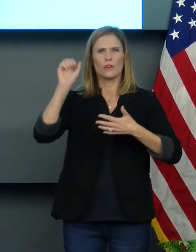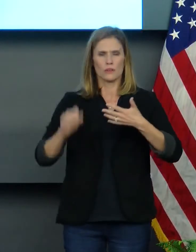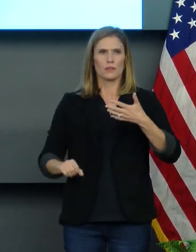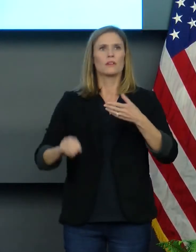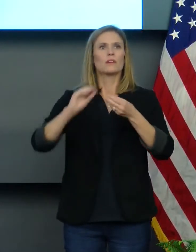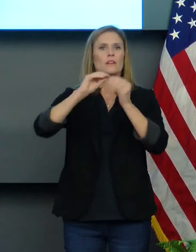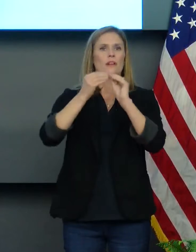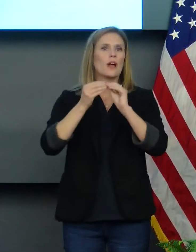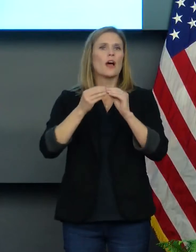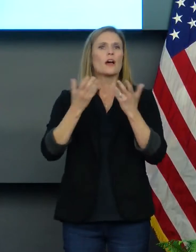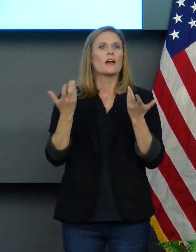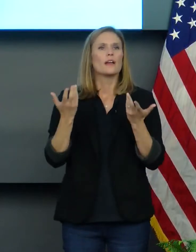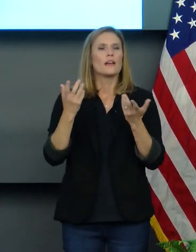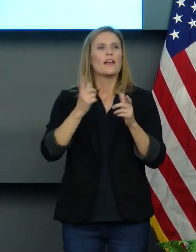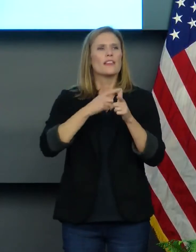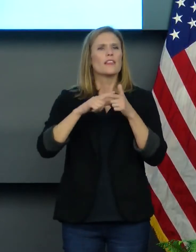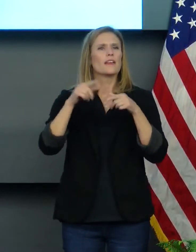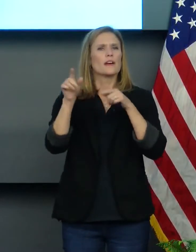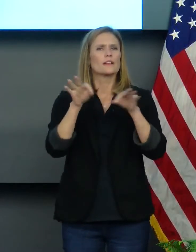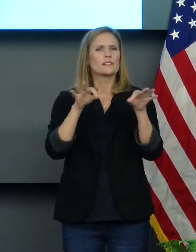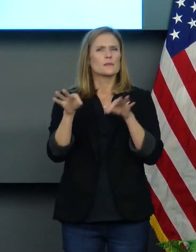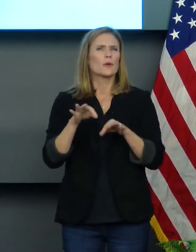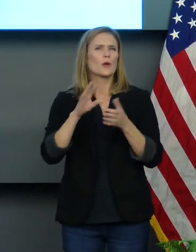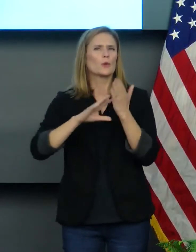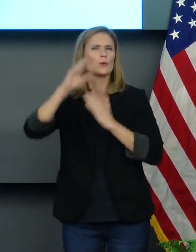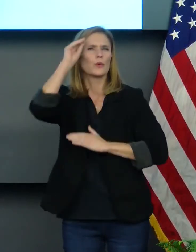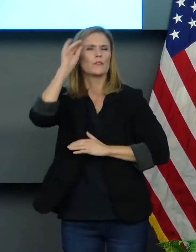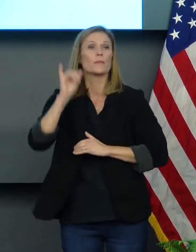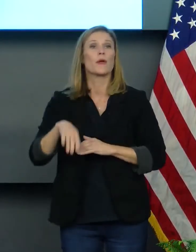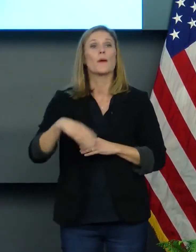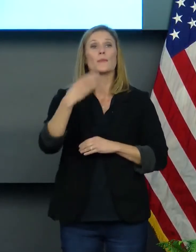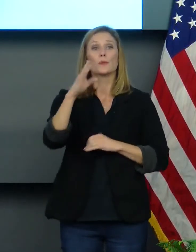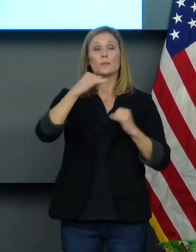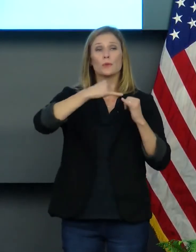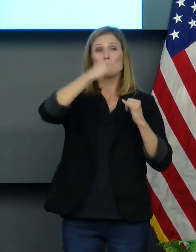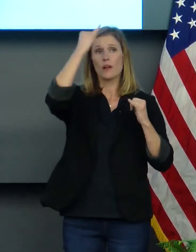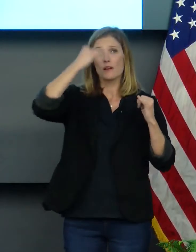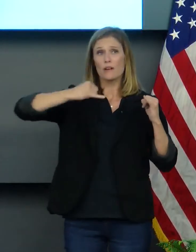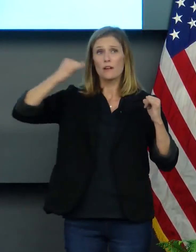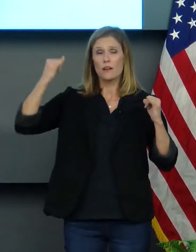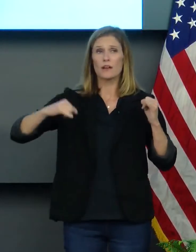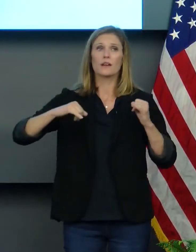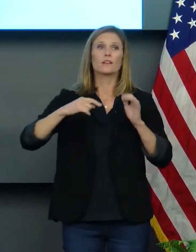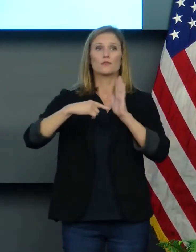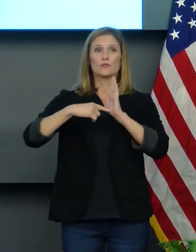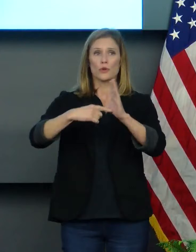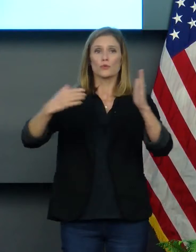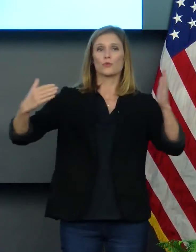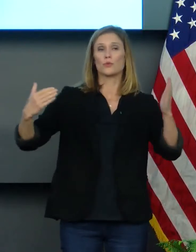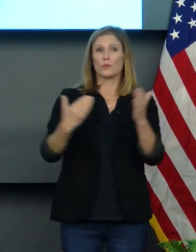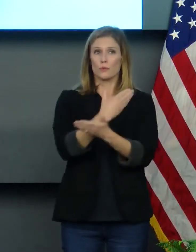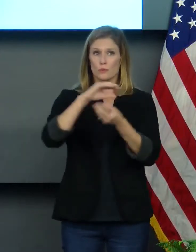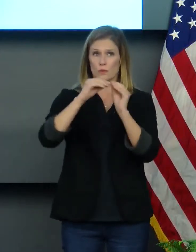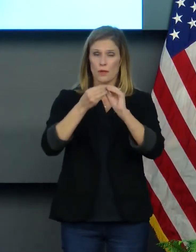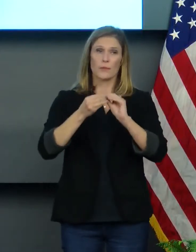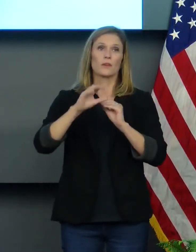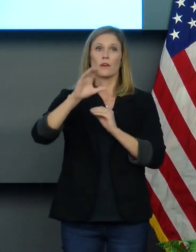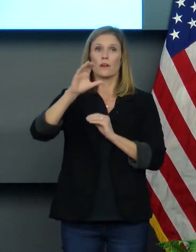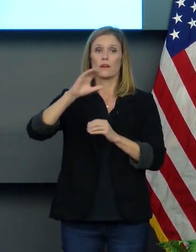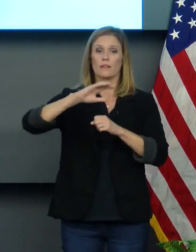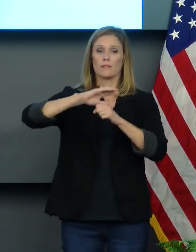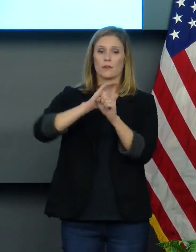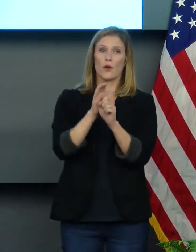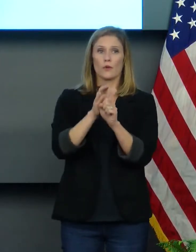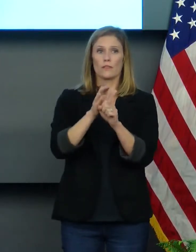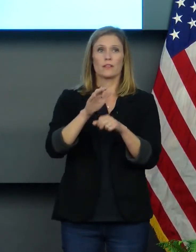through what some takeaways of this data is. You'll see the blue line represents the number of new COVID-19 cases amongst nursing